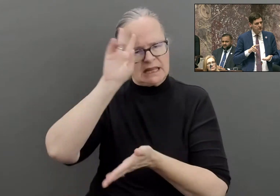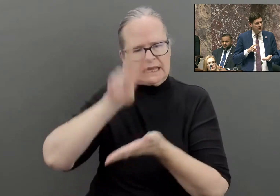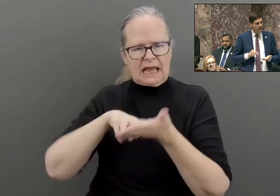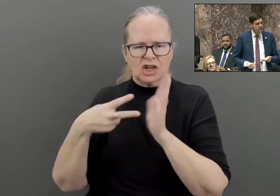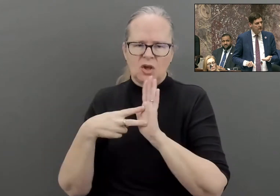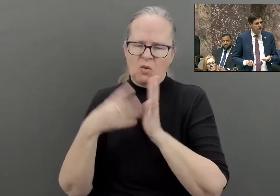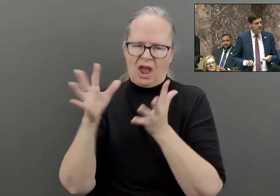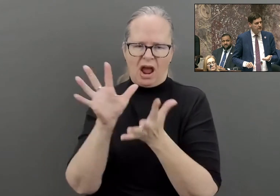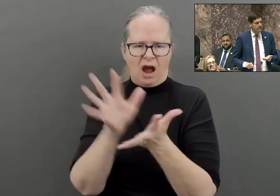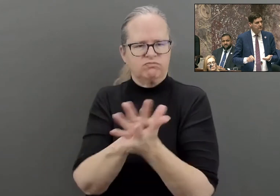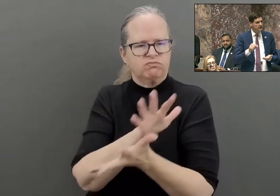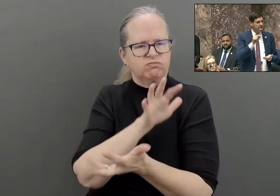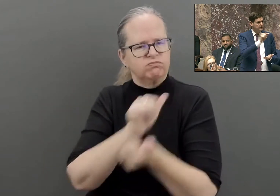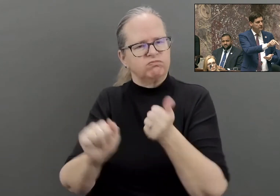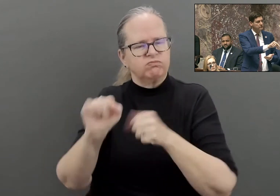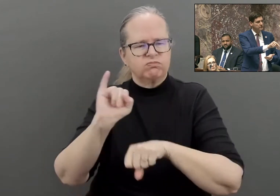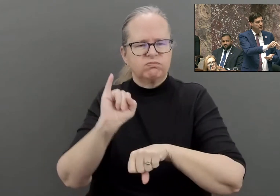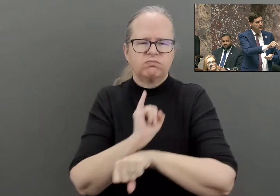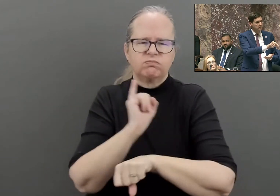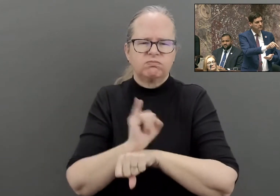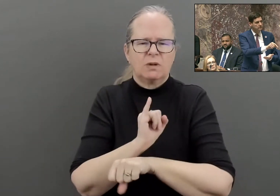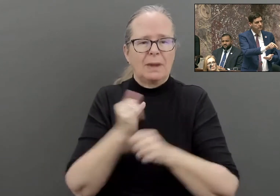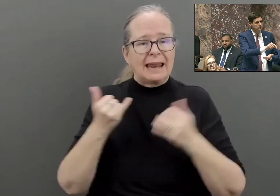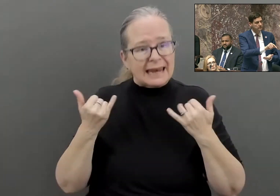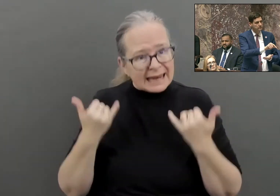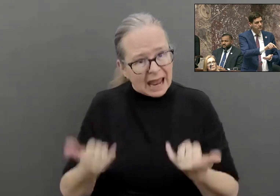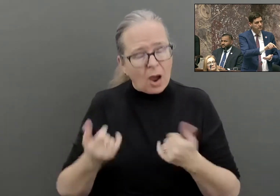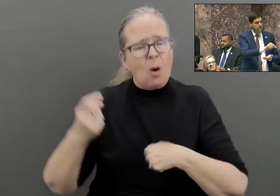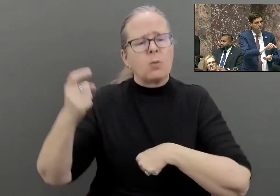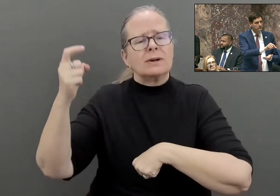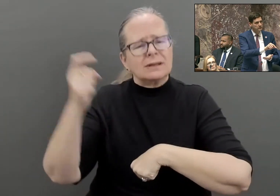not just on our softwood industry, but Ontario's.